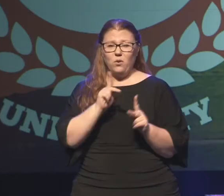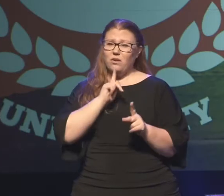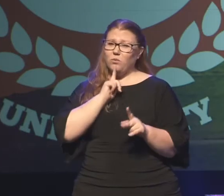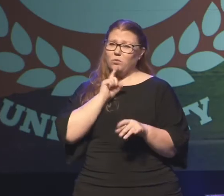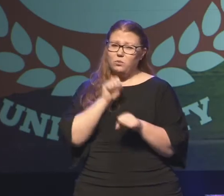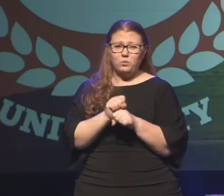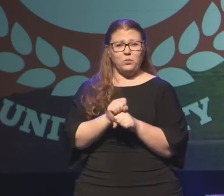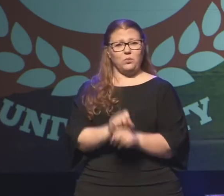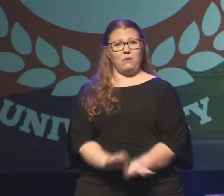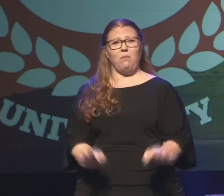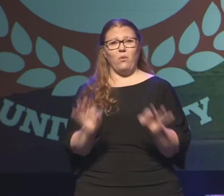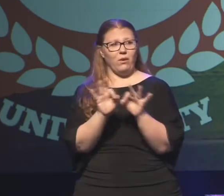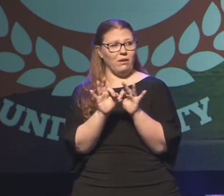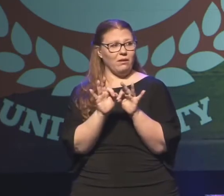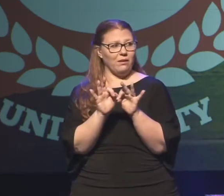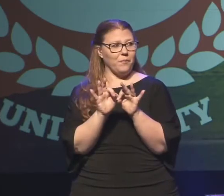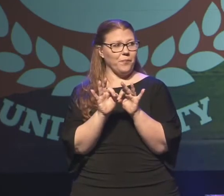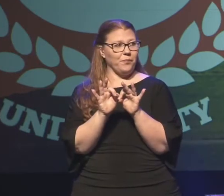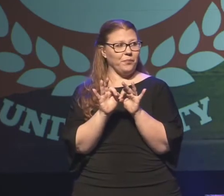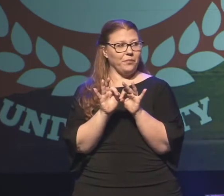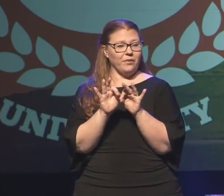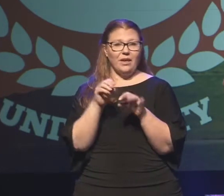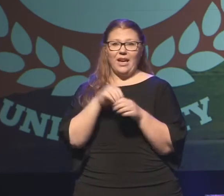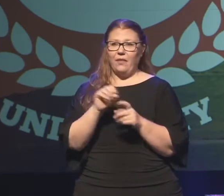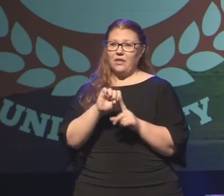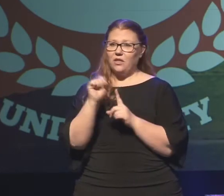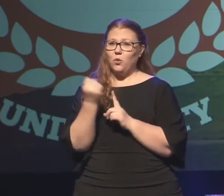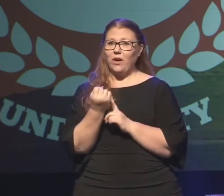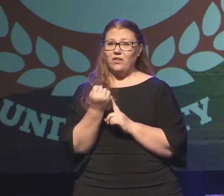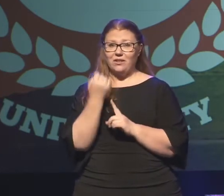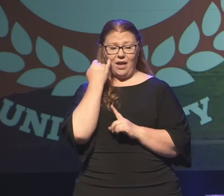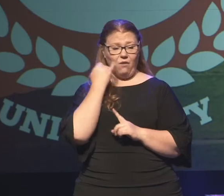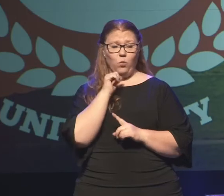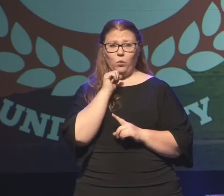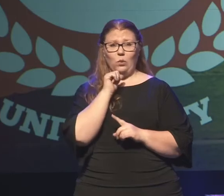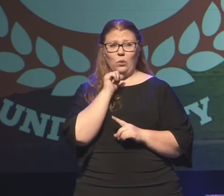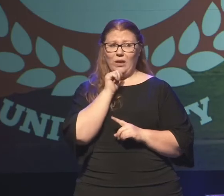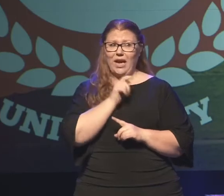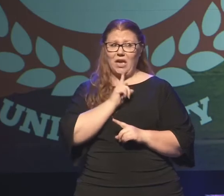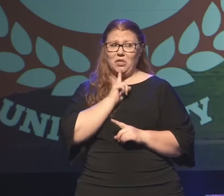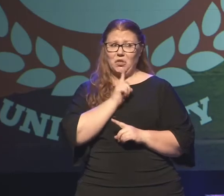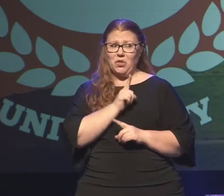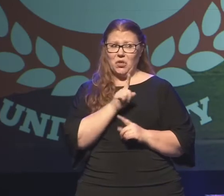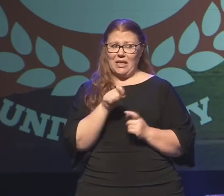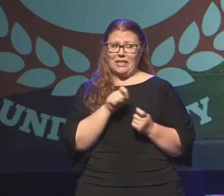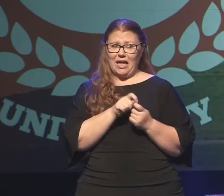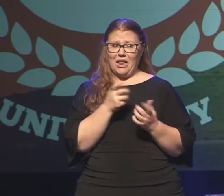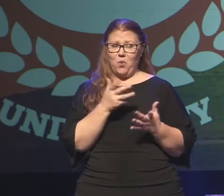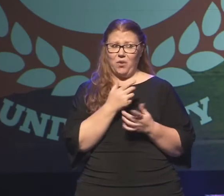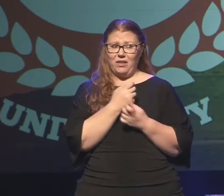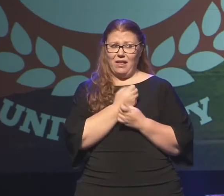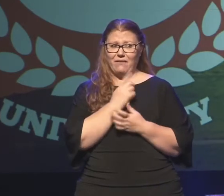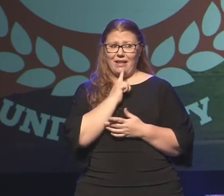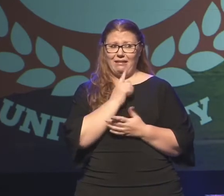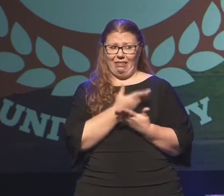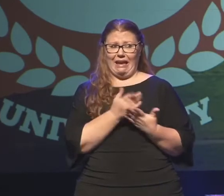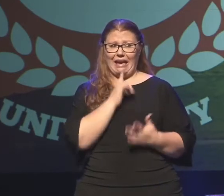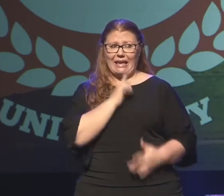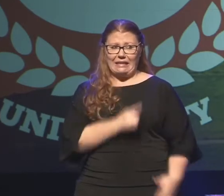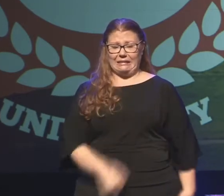essential, especially in those situations where we're not quite sure what the loving thing is.